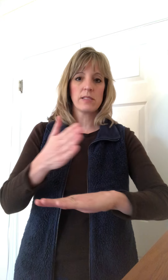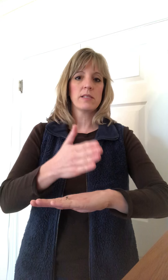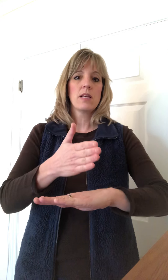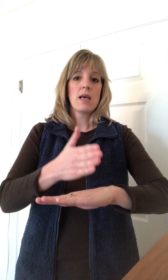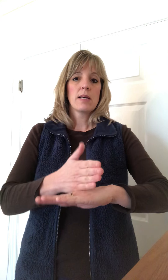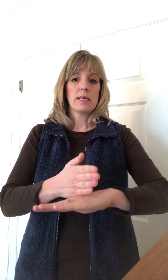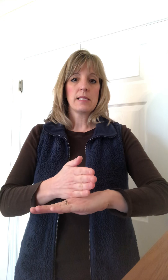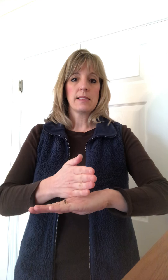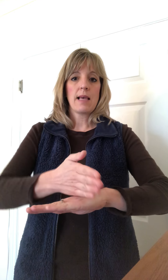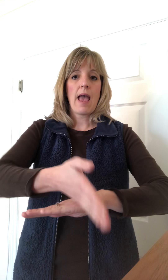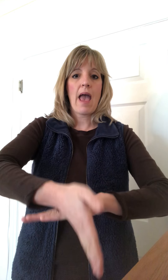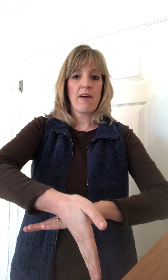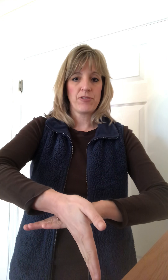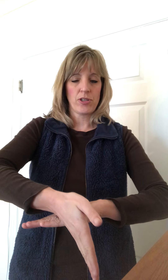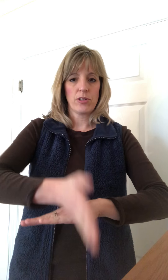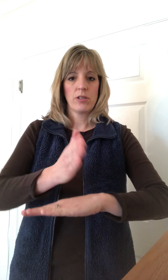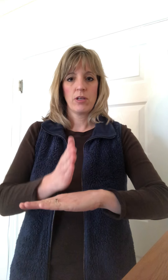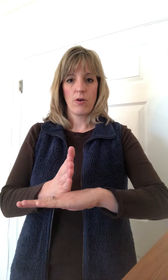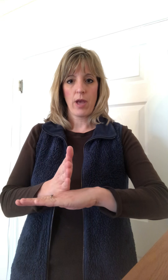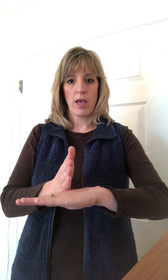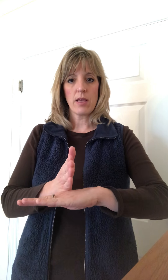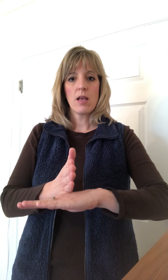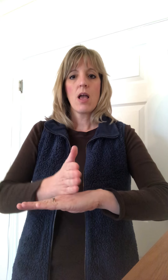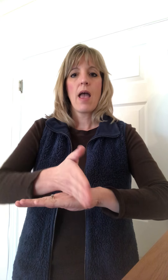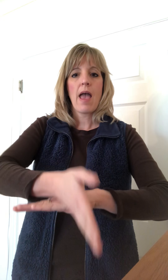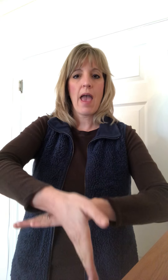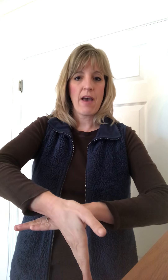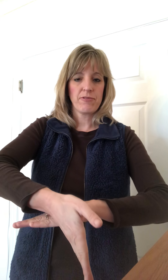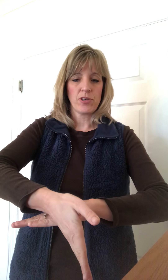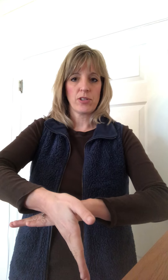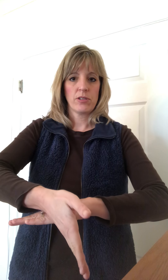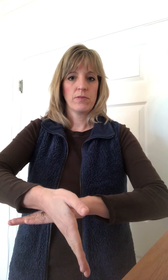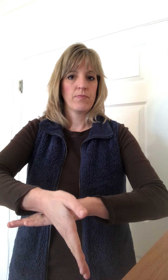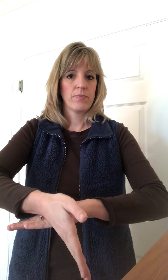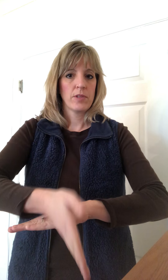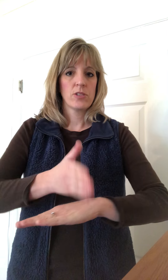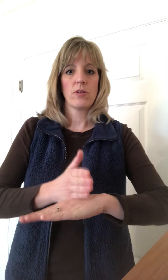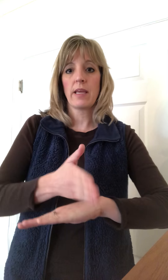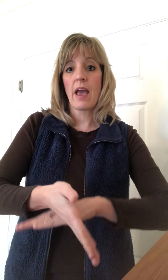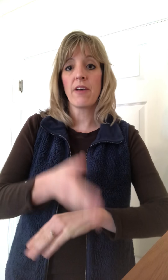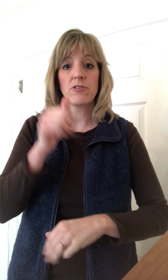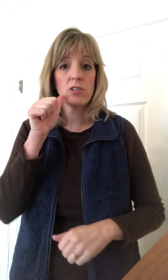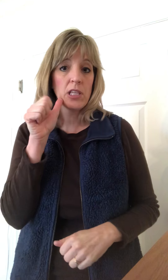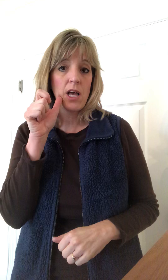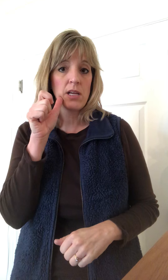horizon. This is after, okay? After. So like after lunch,